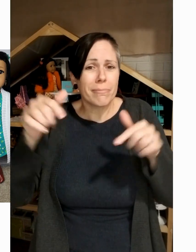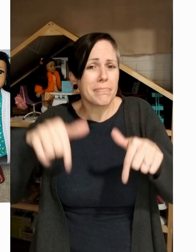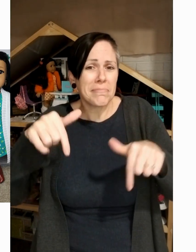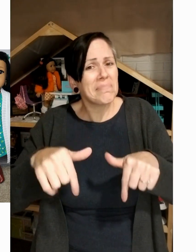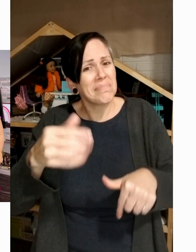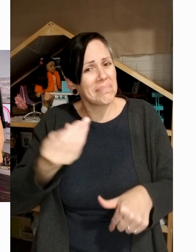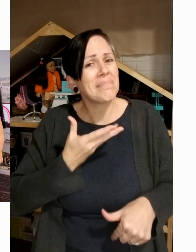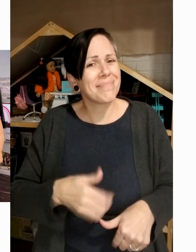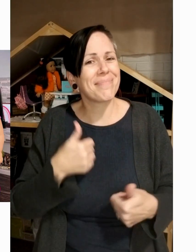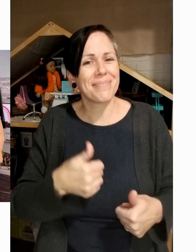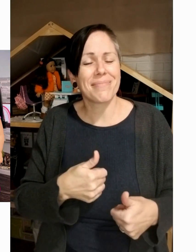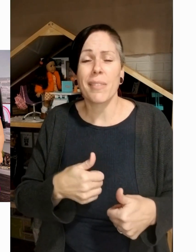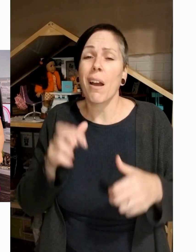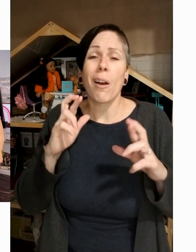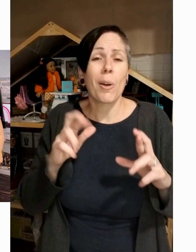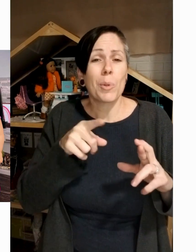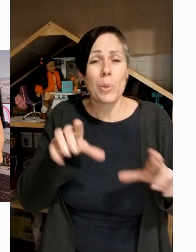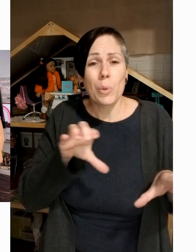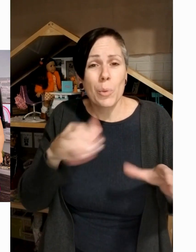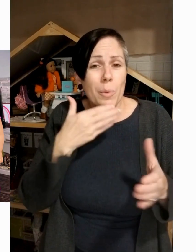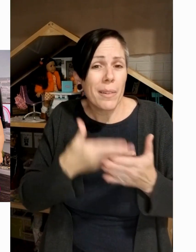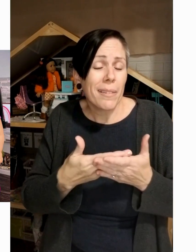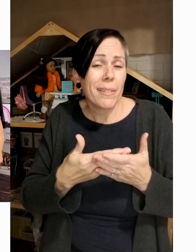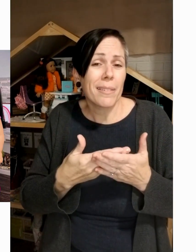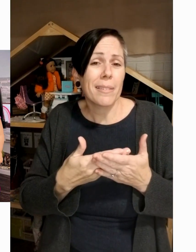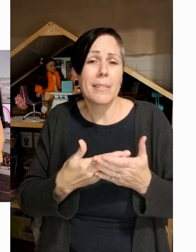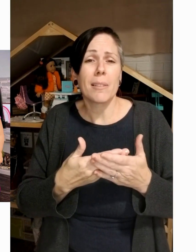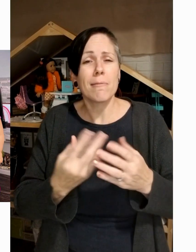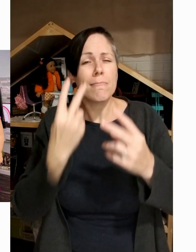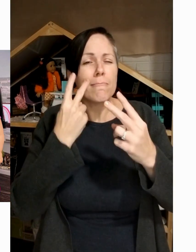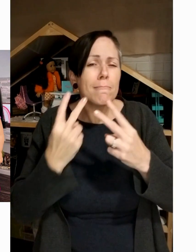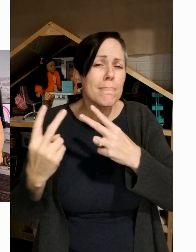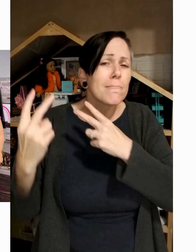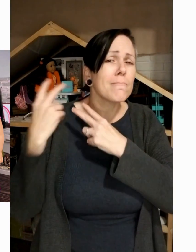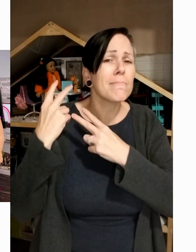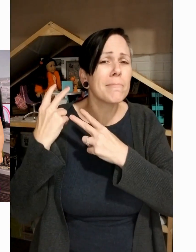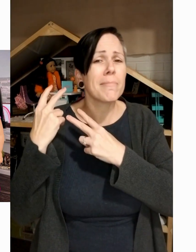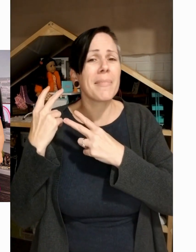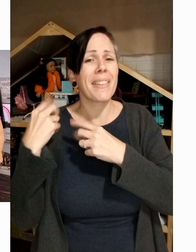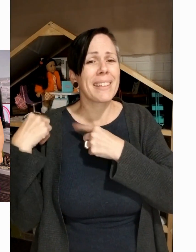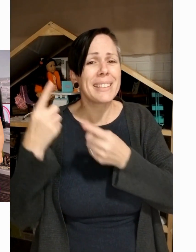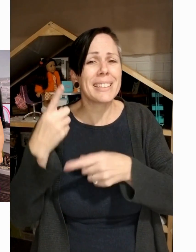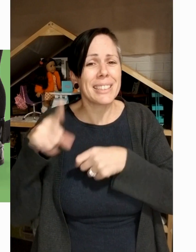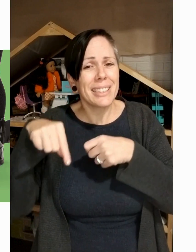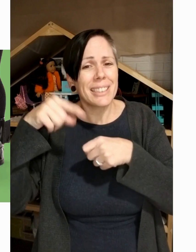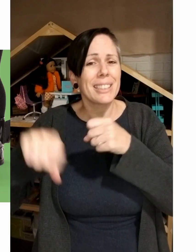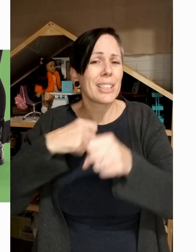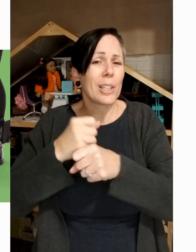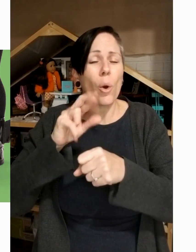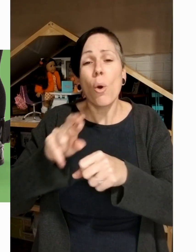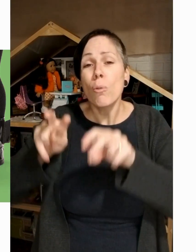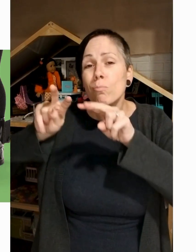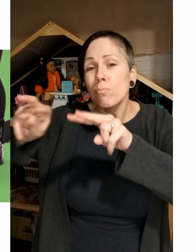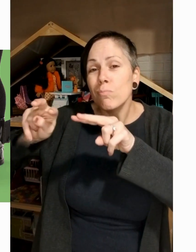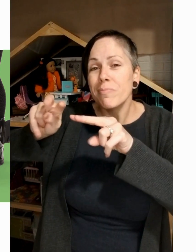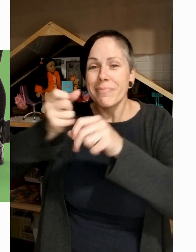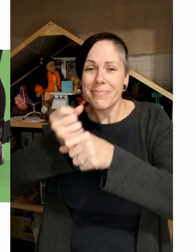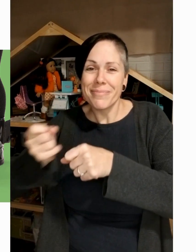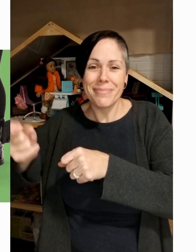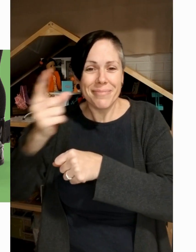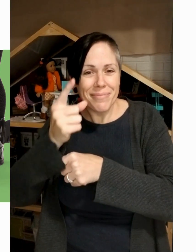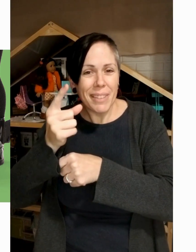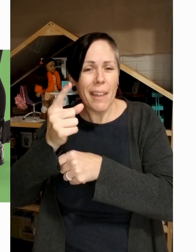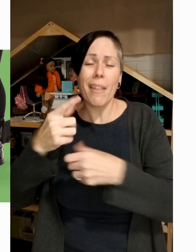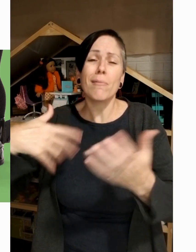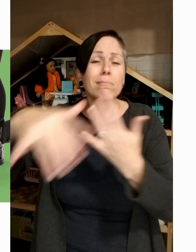me to consider. I hope that you're well. I hope that you are doing some reflecting at the end of the year / beginning of the